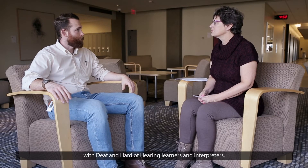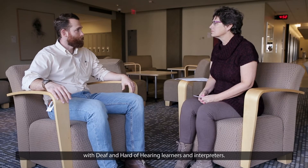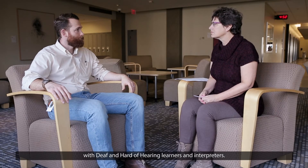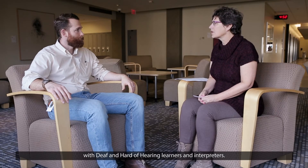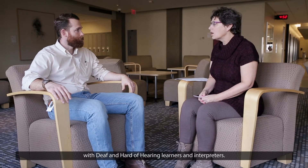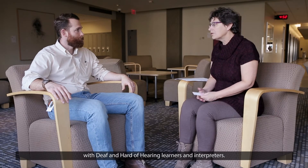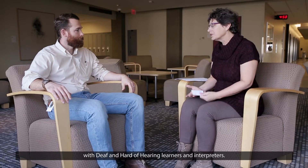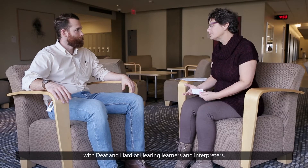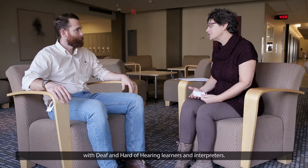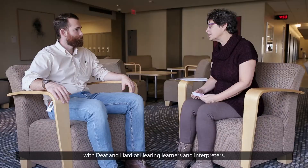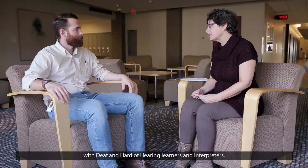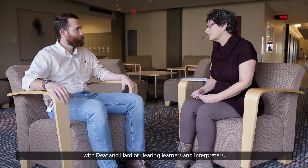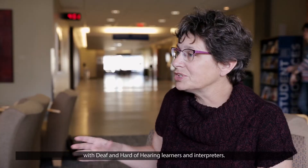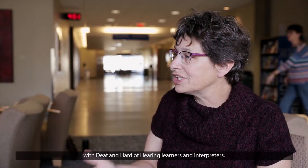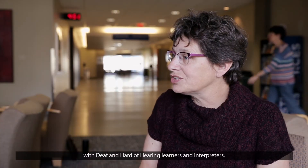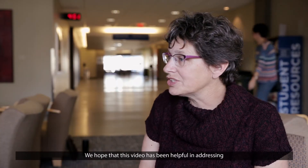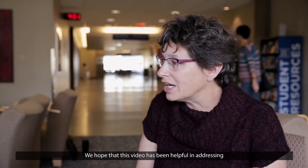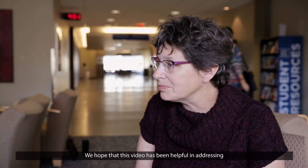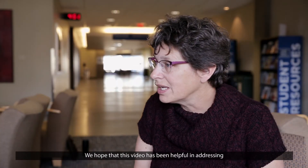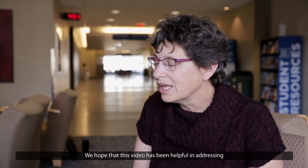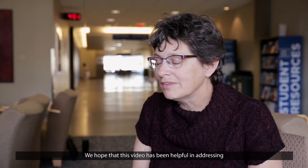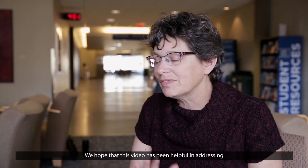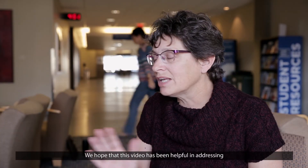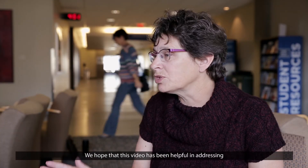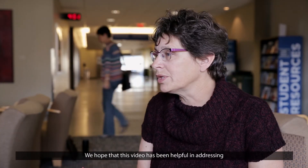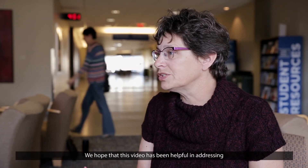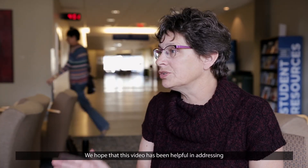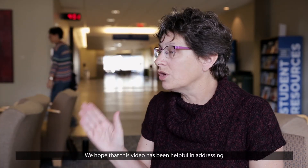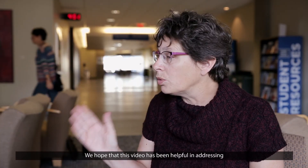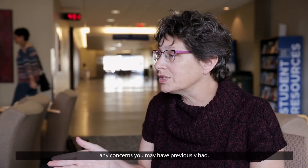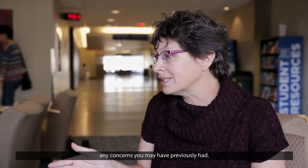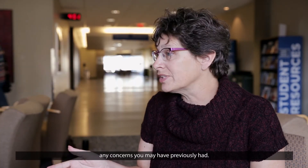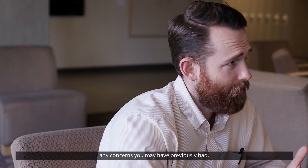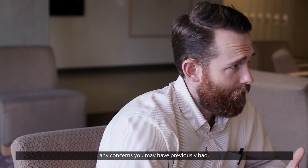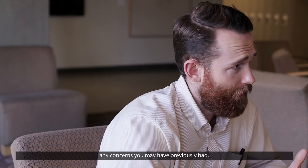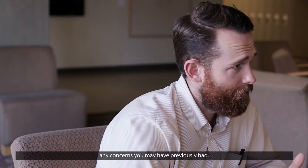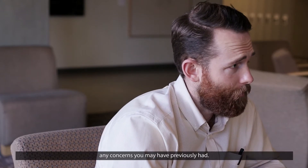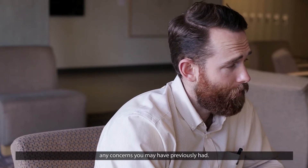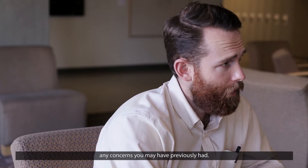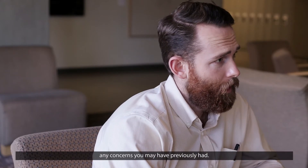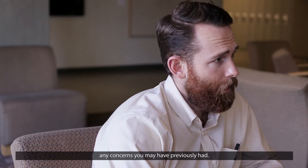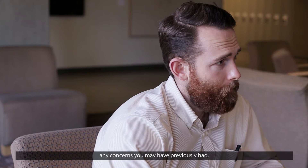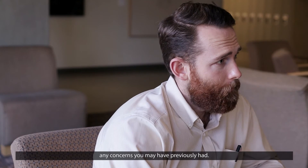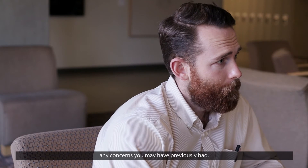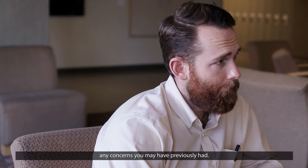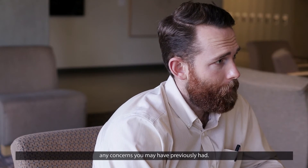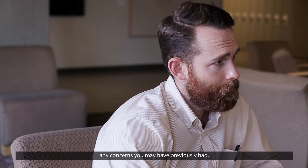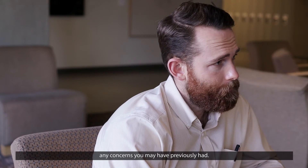hard of hearing learners and interpreters. We hope that this video has been helpful in addressing any concerns you may have previously had.